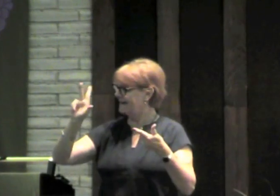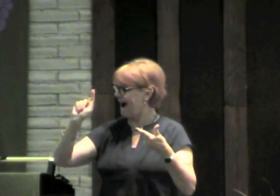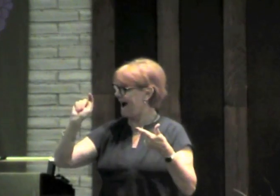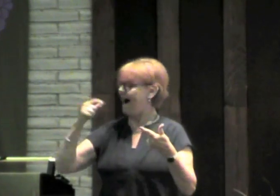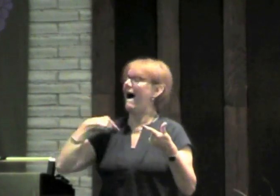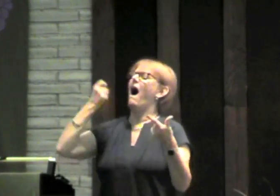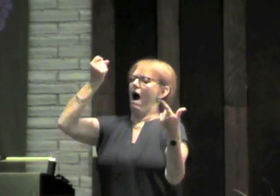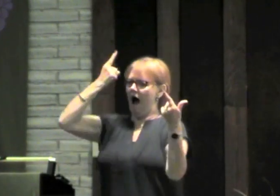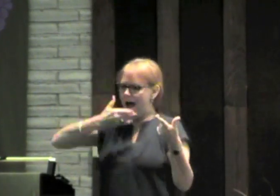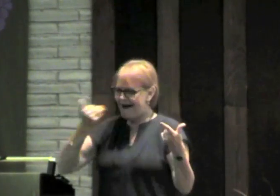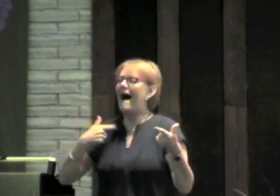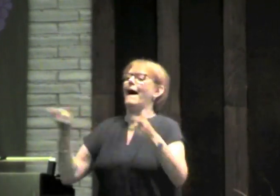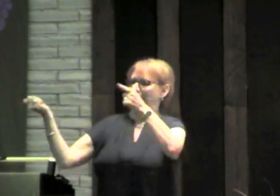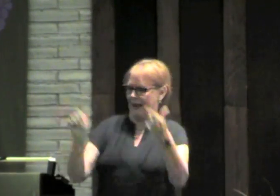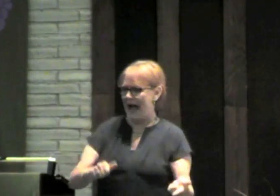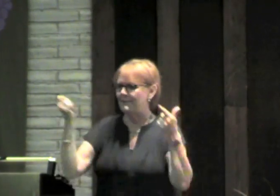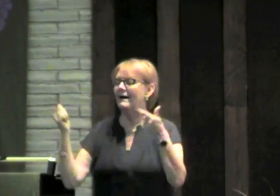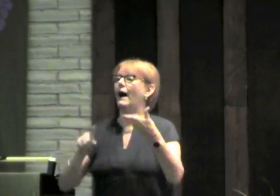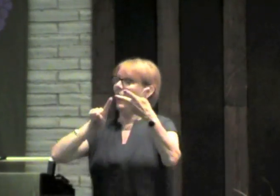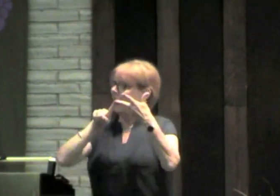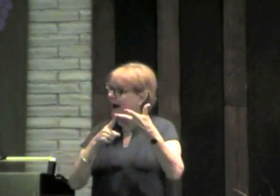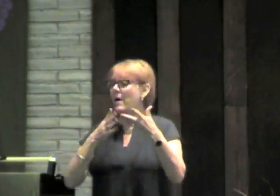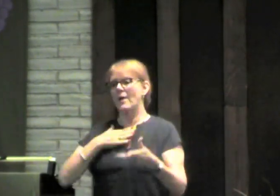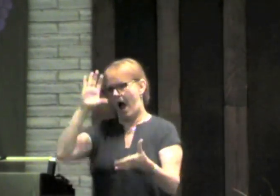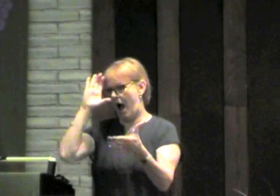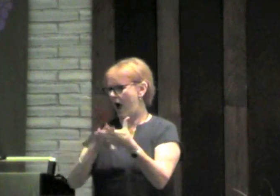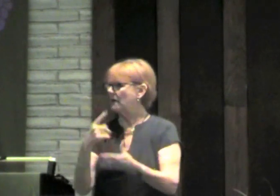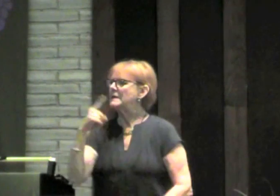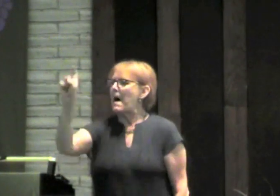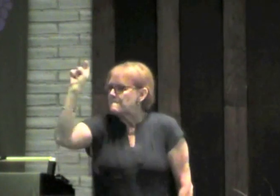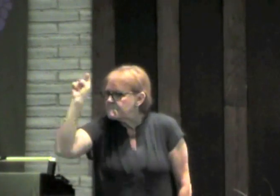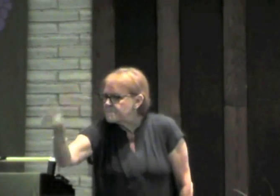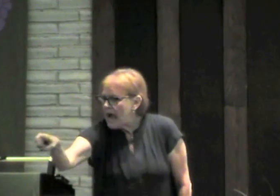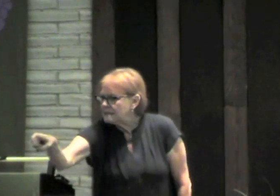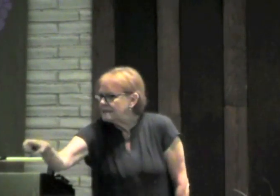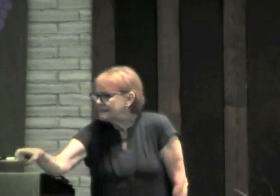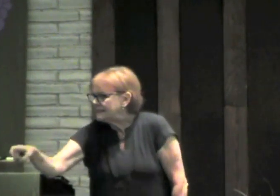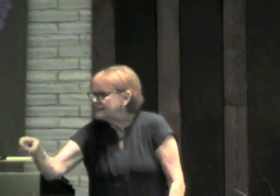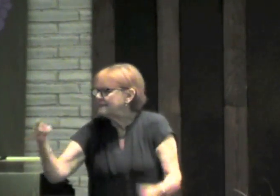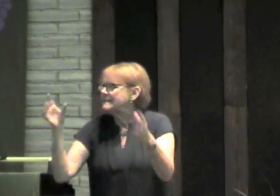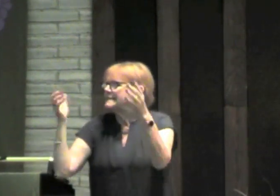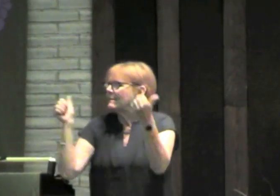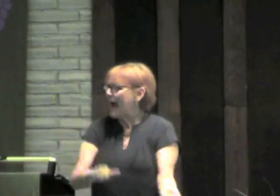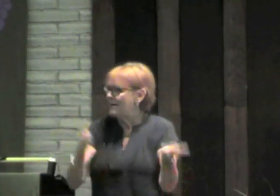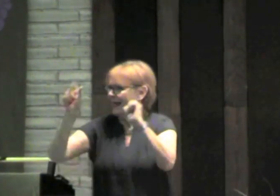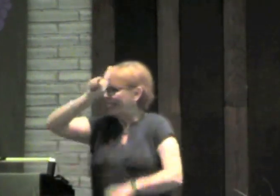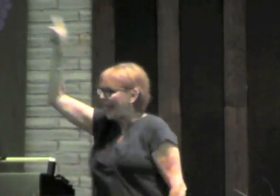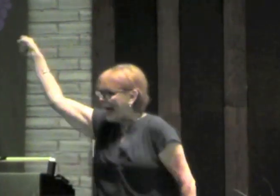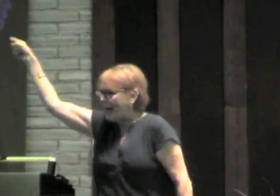as an adult because I understood the significance better. And then my husband said that we must be